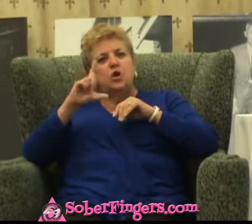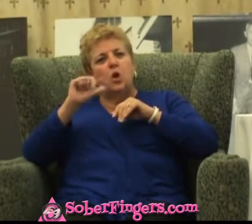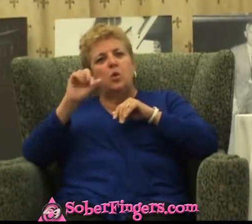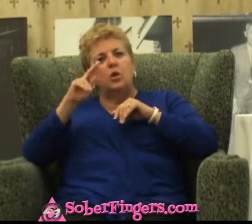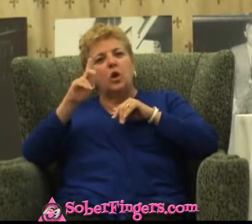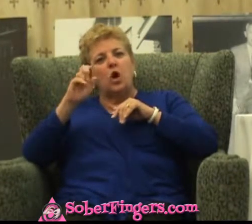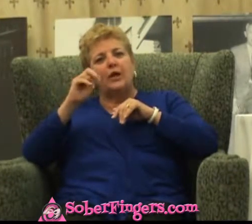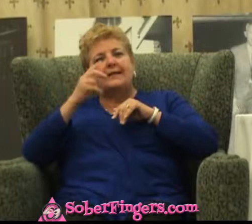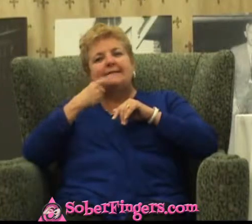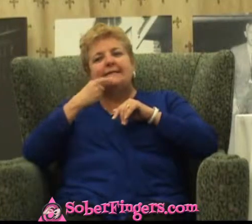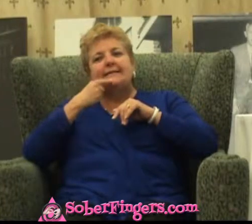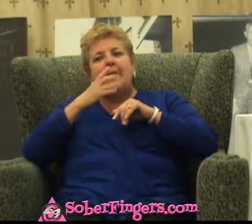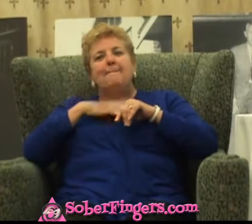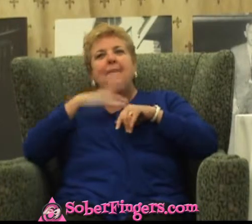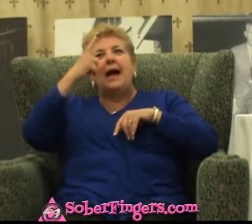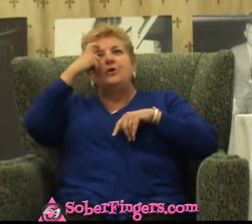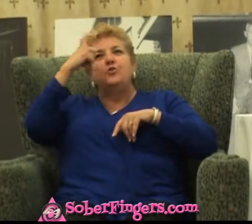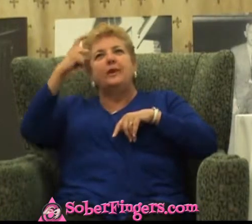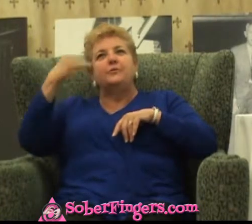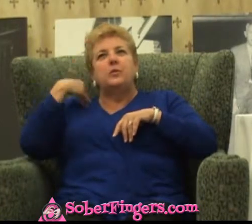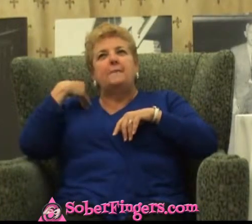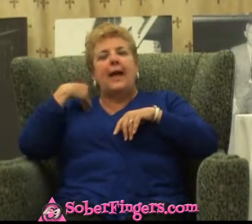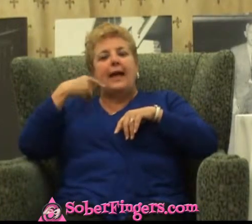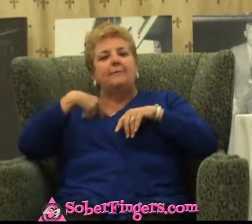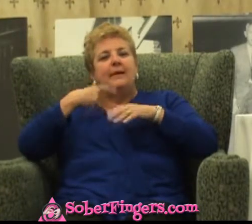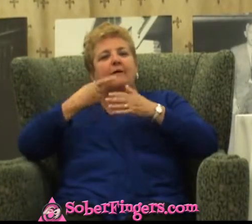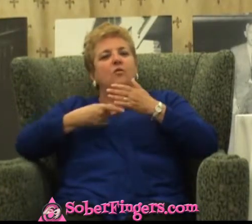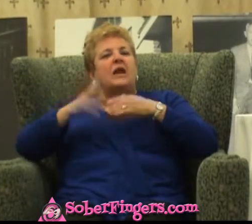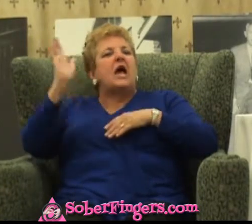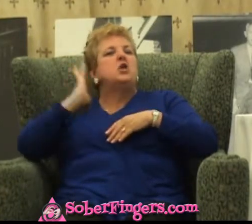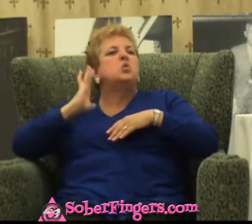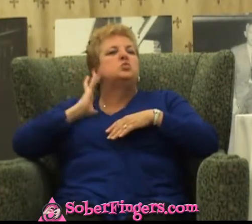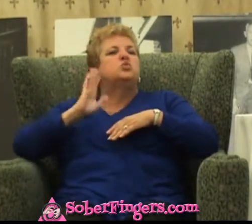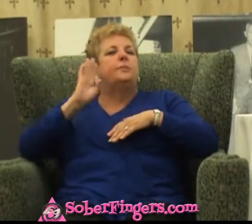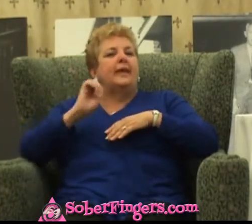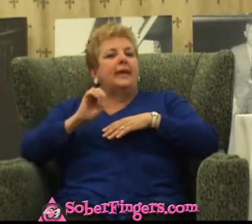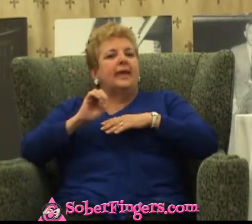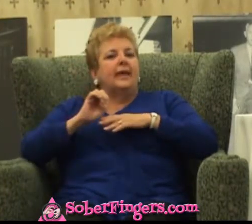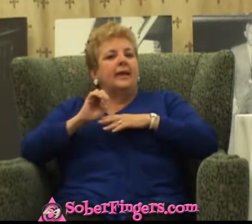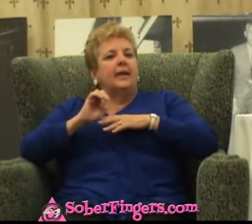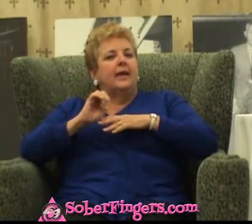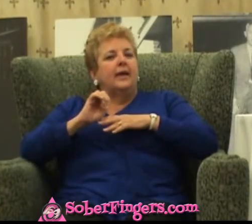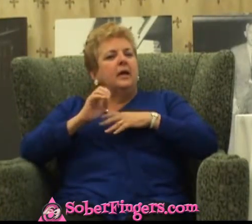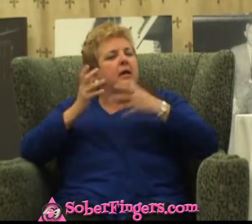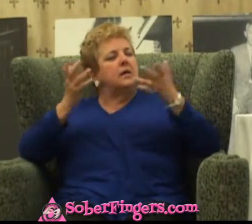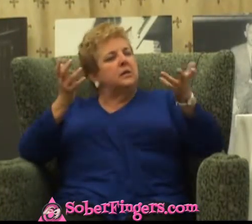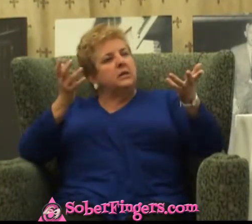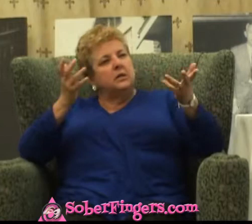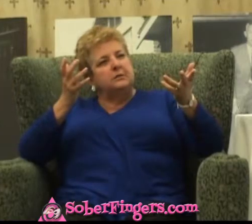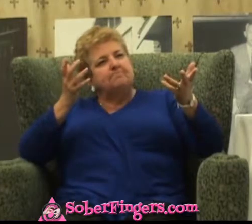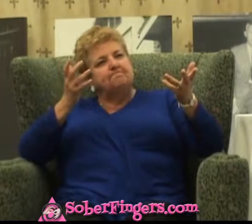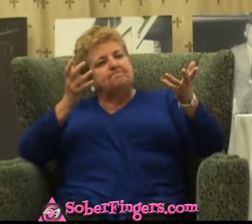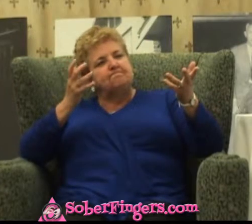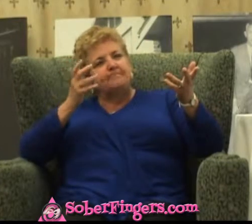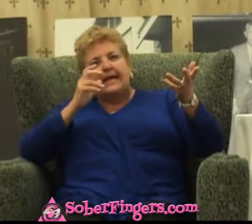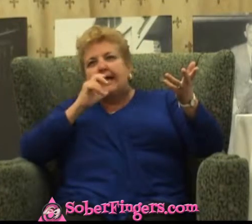dreams remind me of what I used to be. And I get these sometimes, and I didn't understand them. They're very